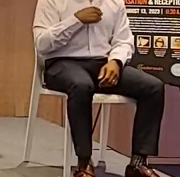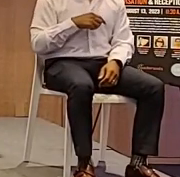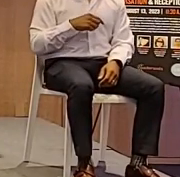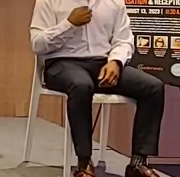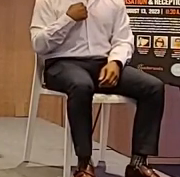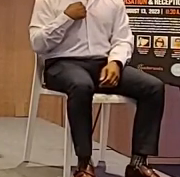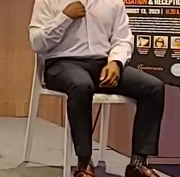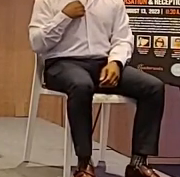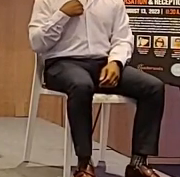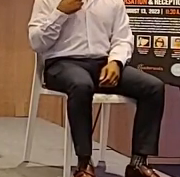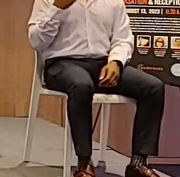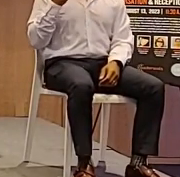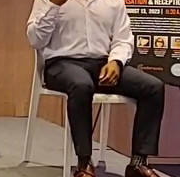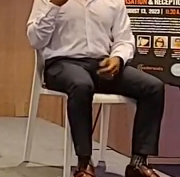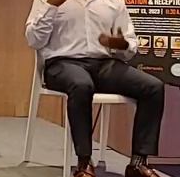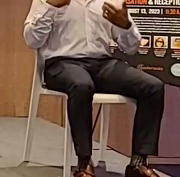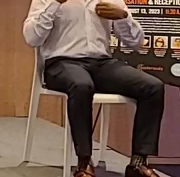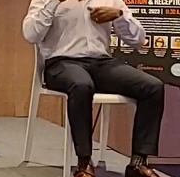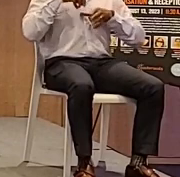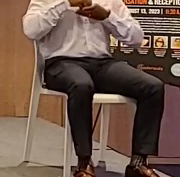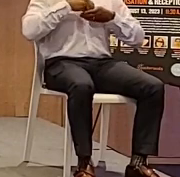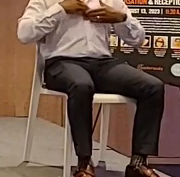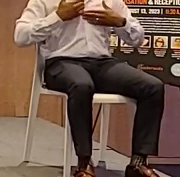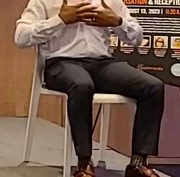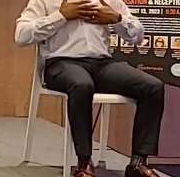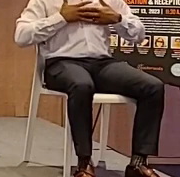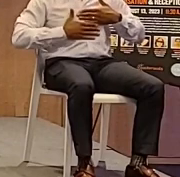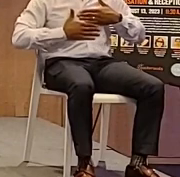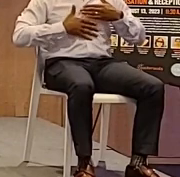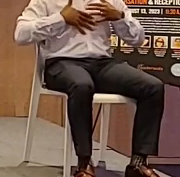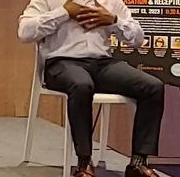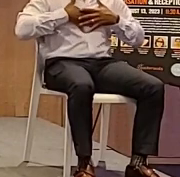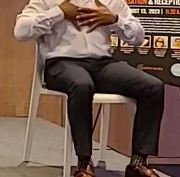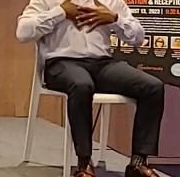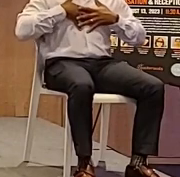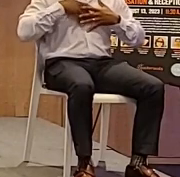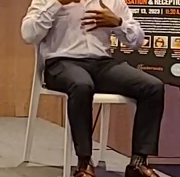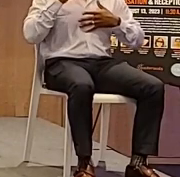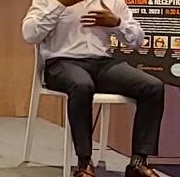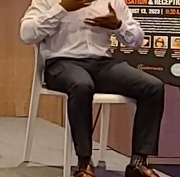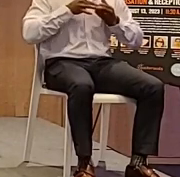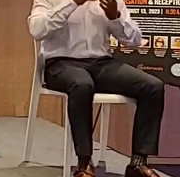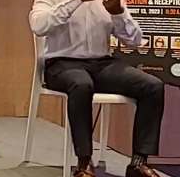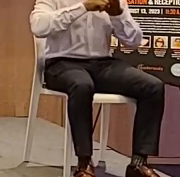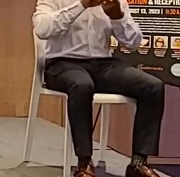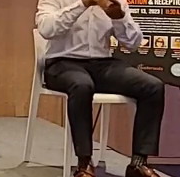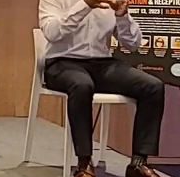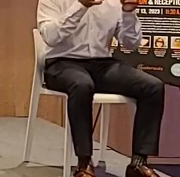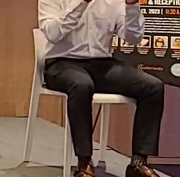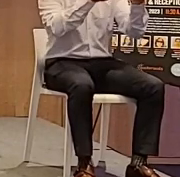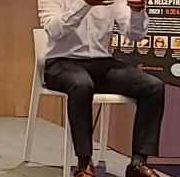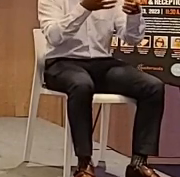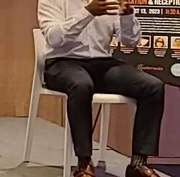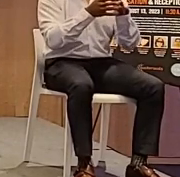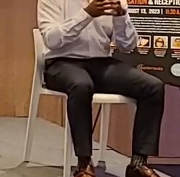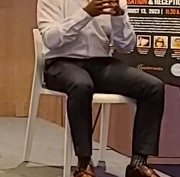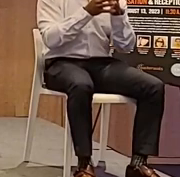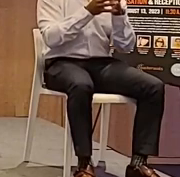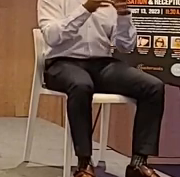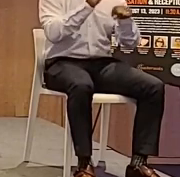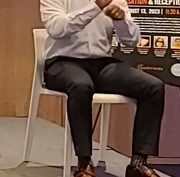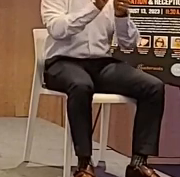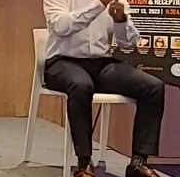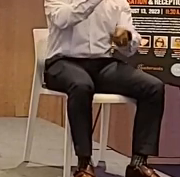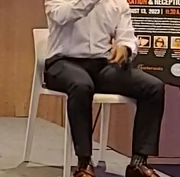my bloodstream, really pushed me in that direction, and worked with the Media Access Office quite a bit, won a couple of